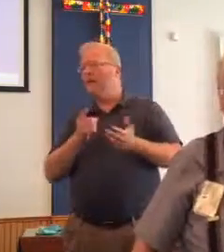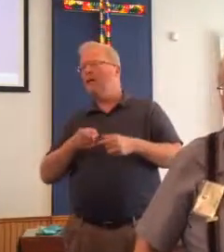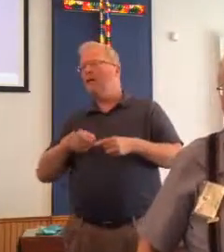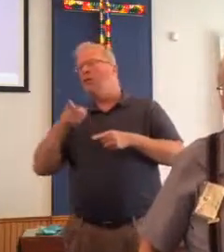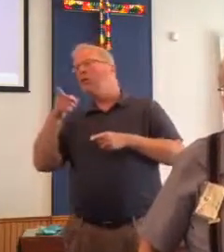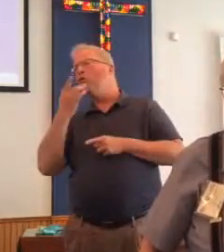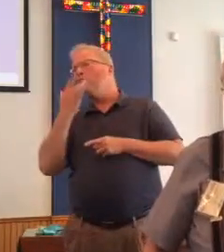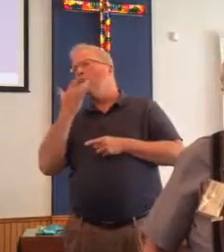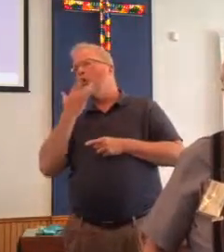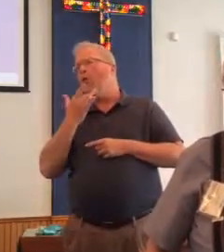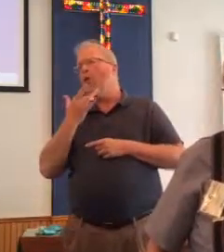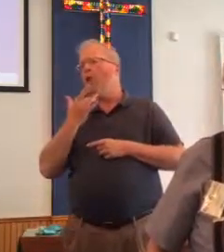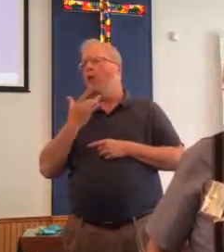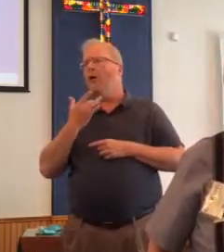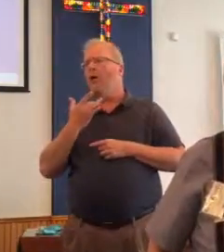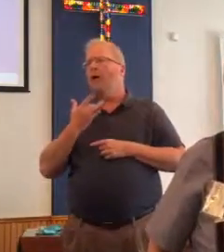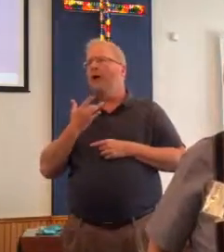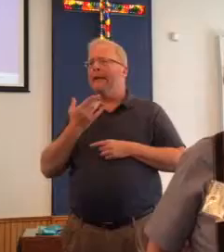What do you want me to call you?